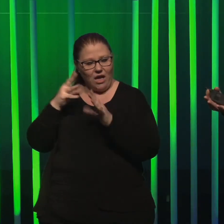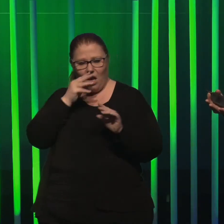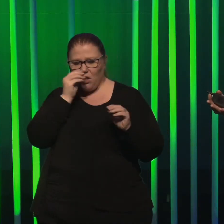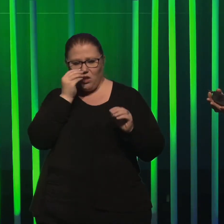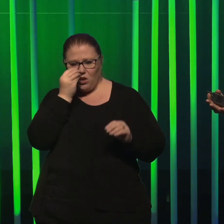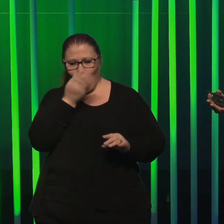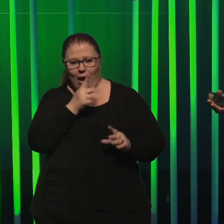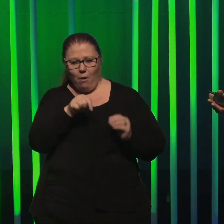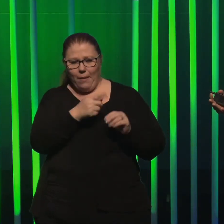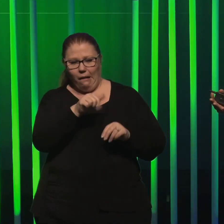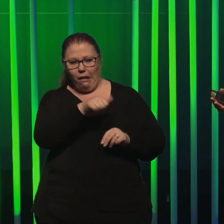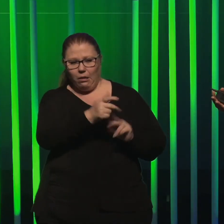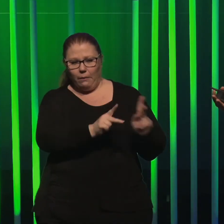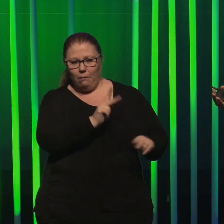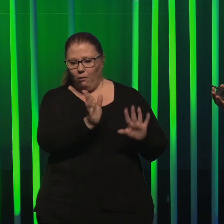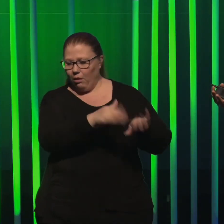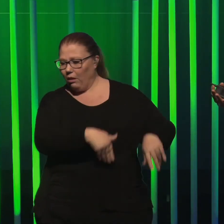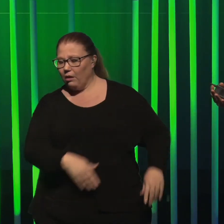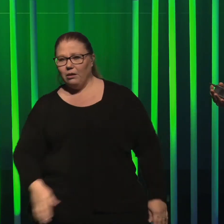everybody else?